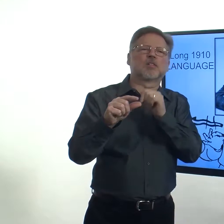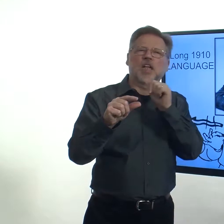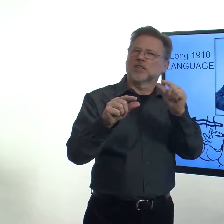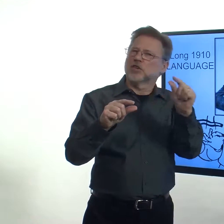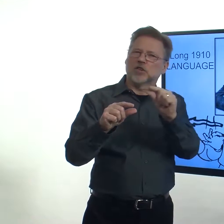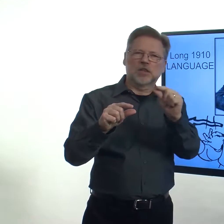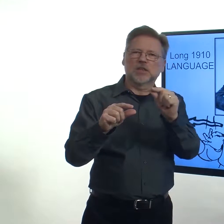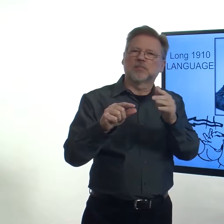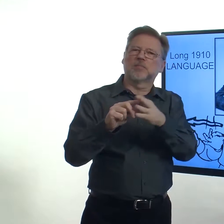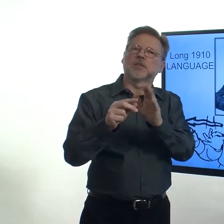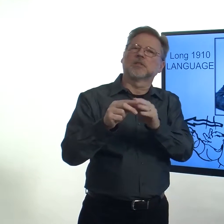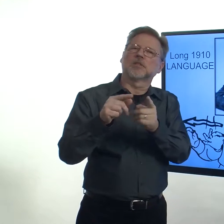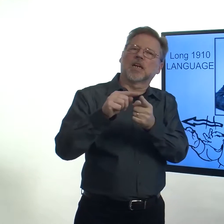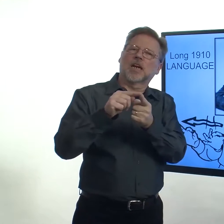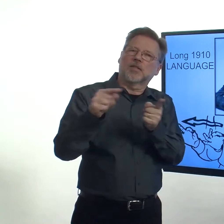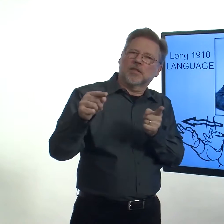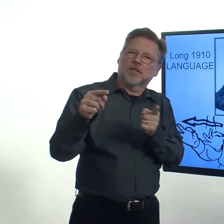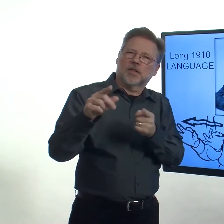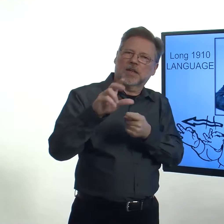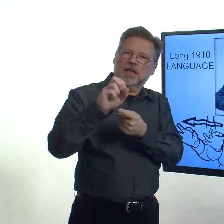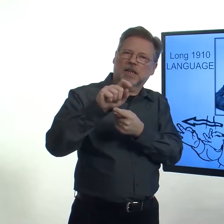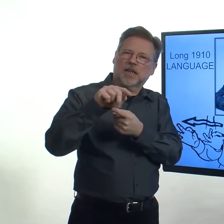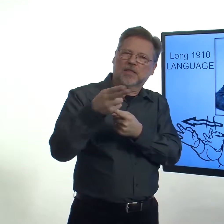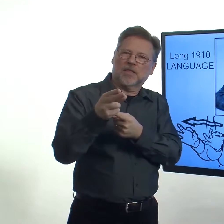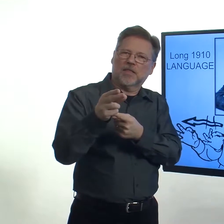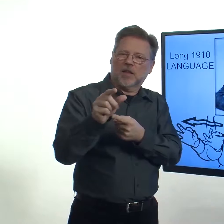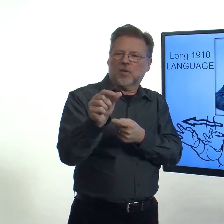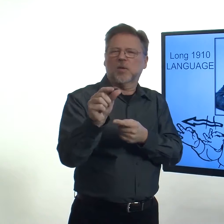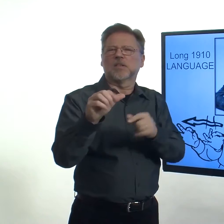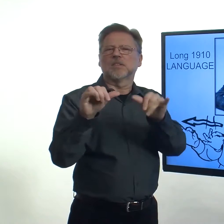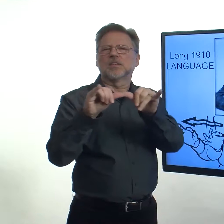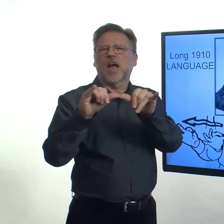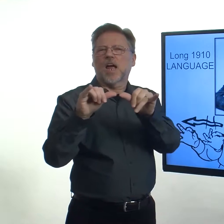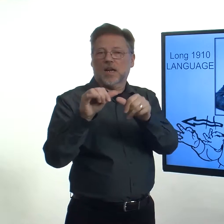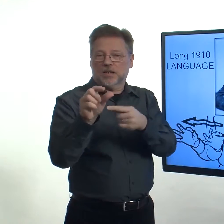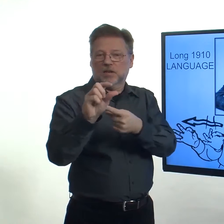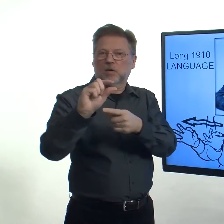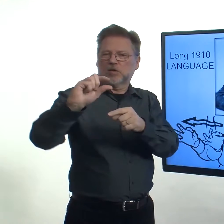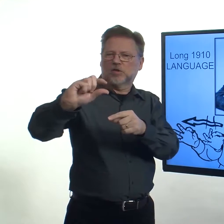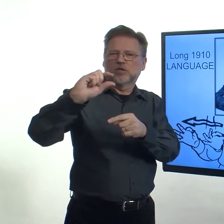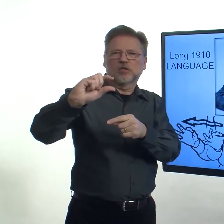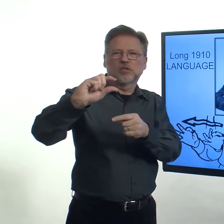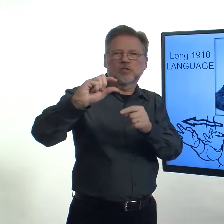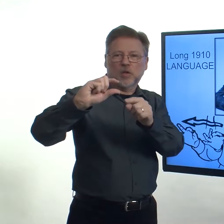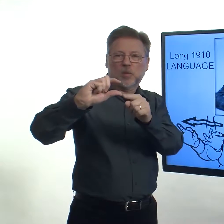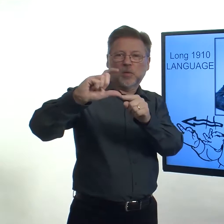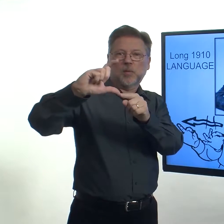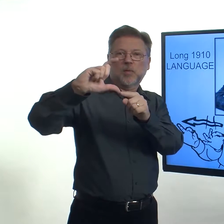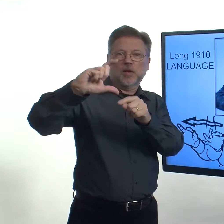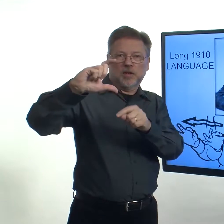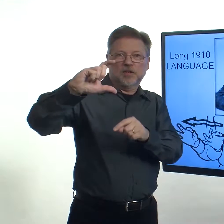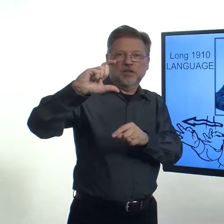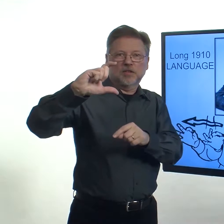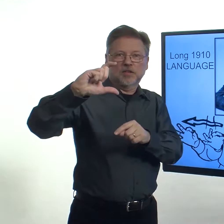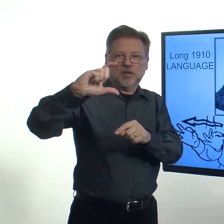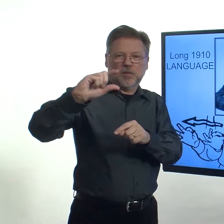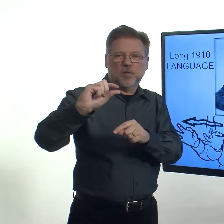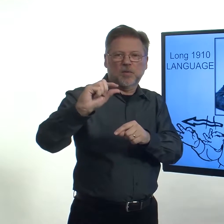is not the letter G. It means length and indicates size, so the space between your thumb and finger can vary like